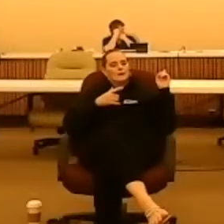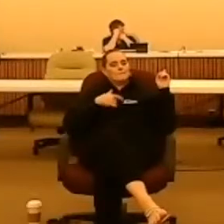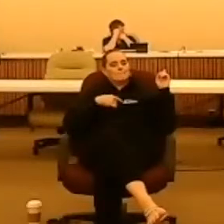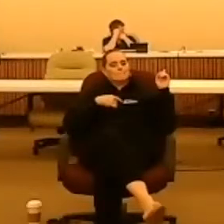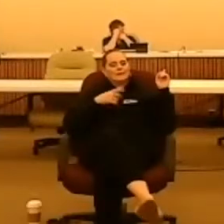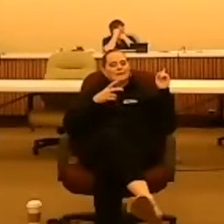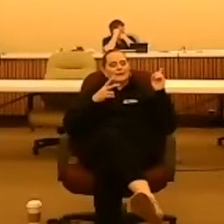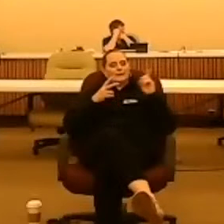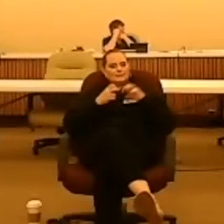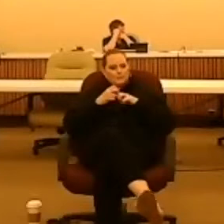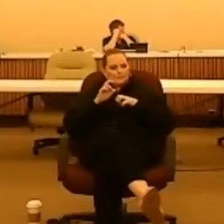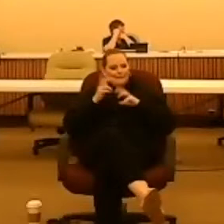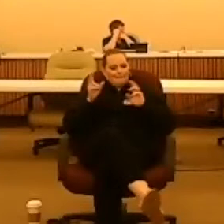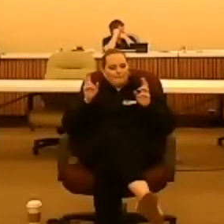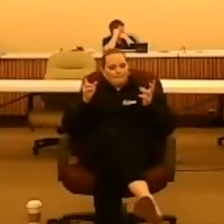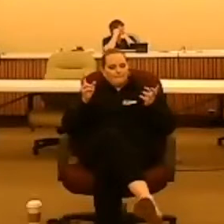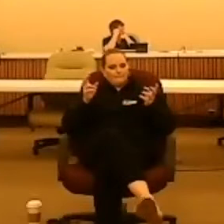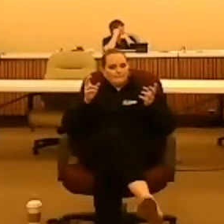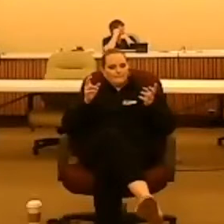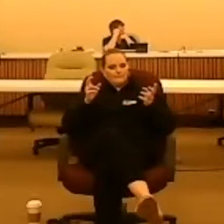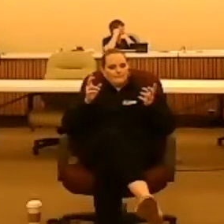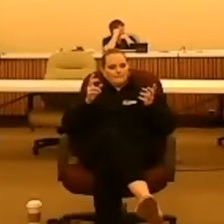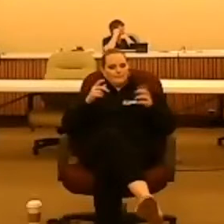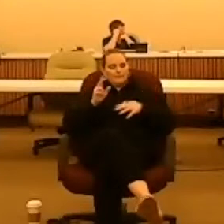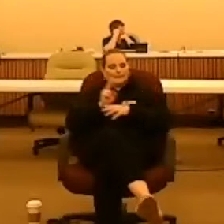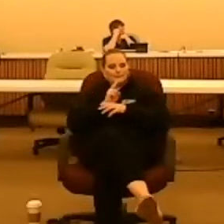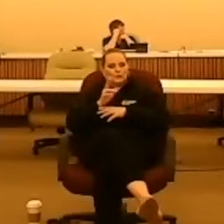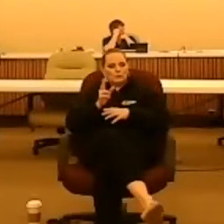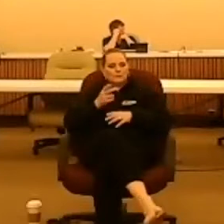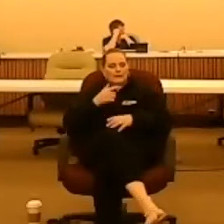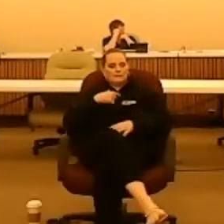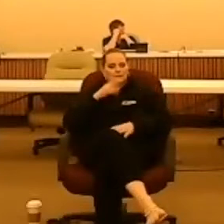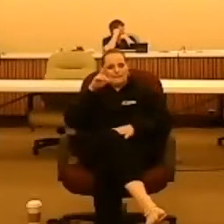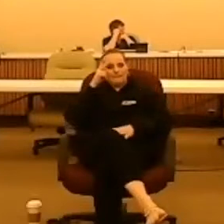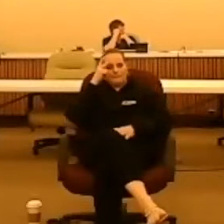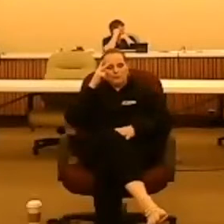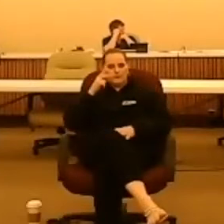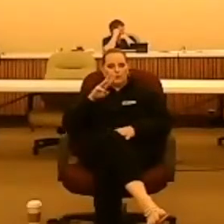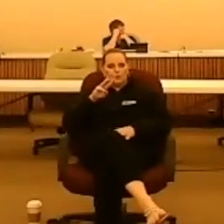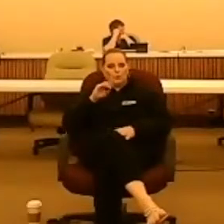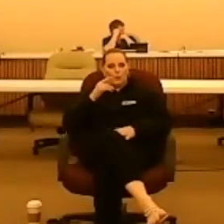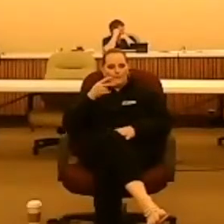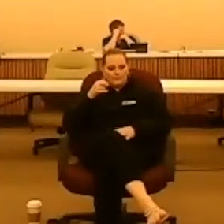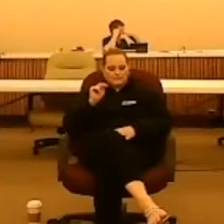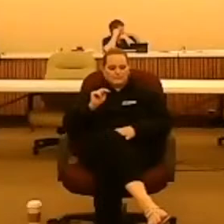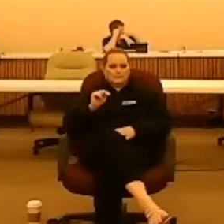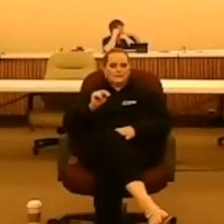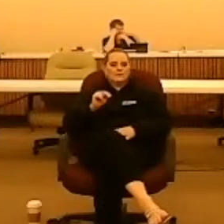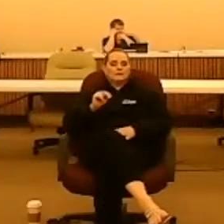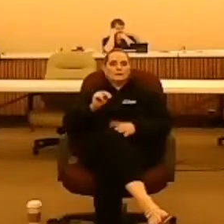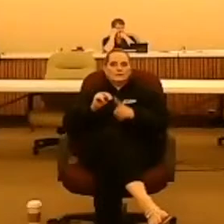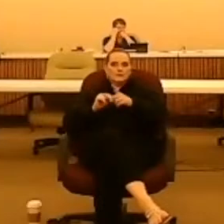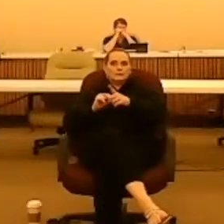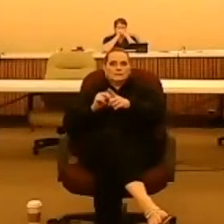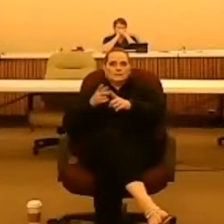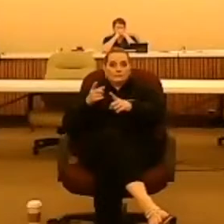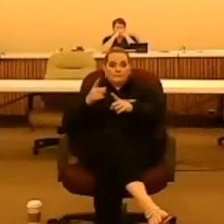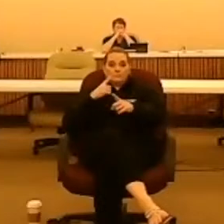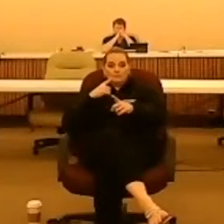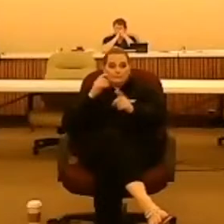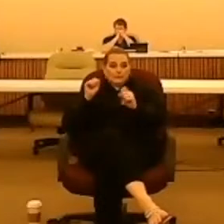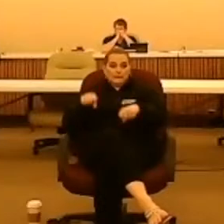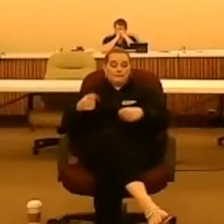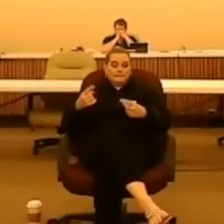issue I would have is that it could be used as a political weapon. Right. And Well, I think that's. I mean, should that be could, everybody's that could concern. happen now, of